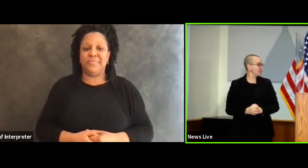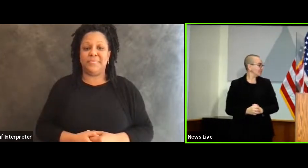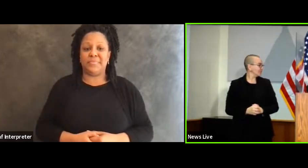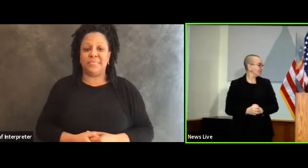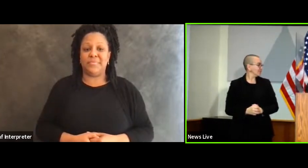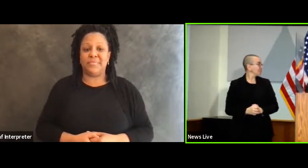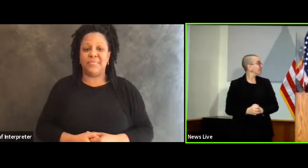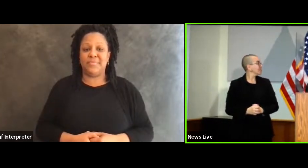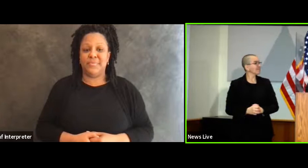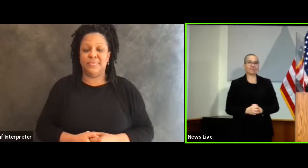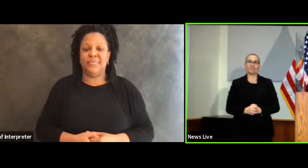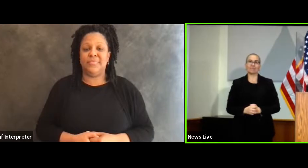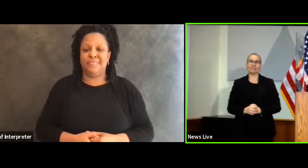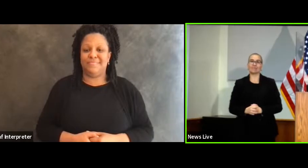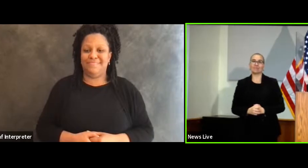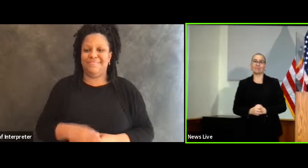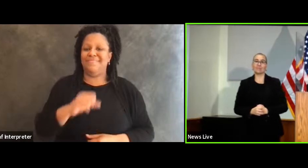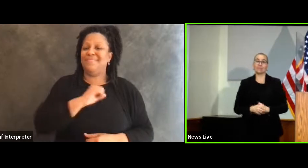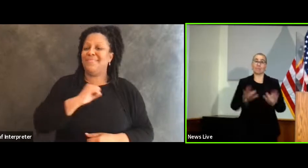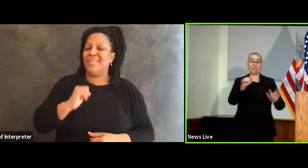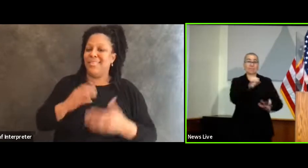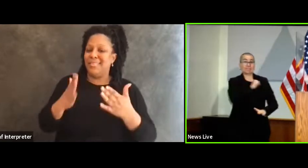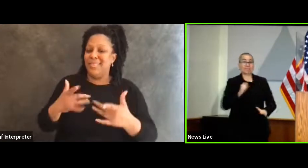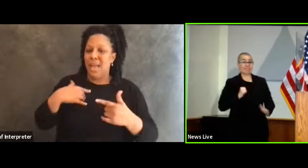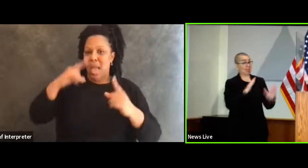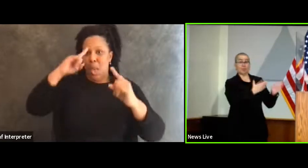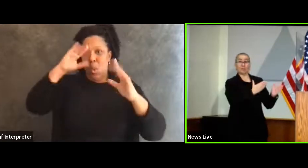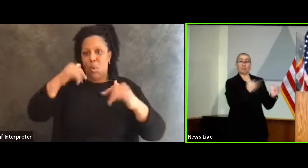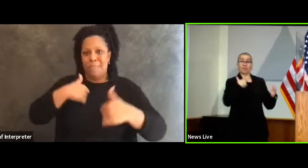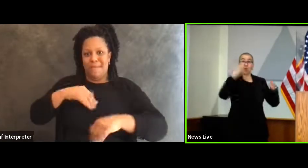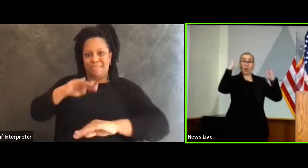Senator, I hope I live up to your expectations.